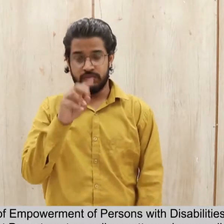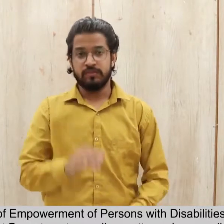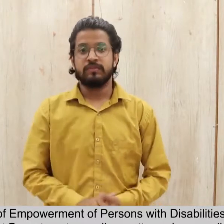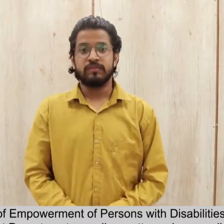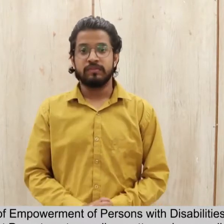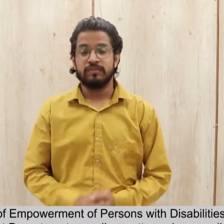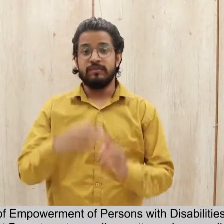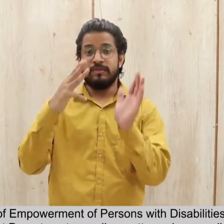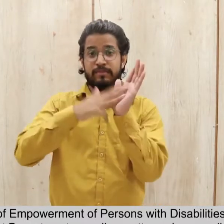12.2.